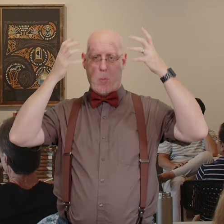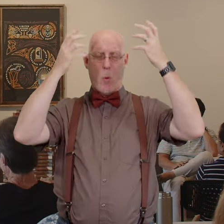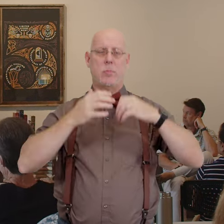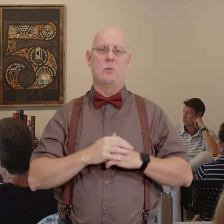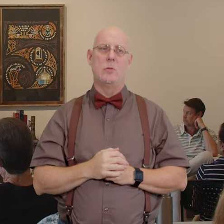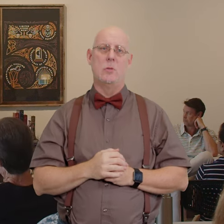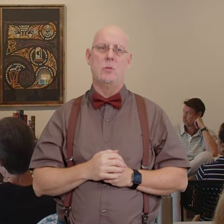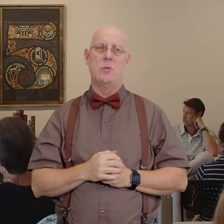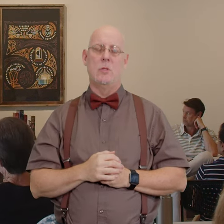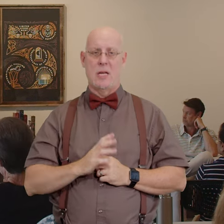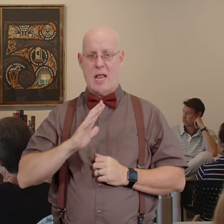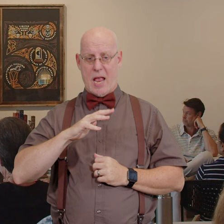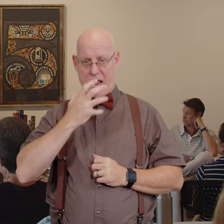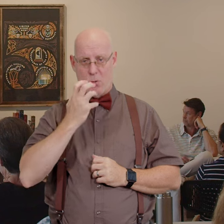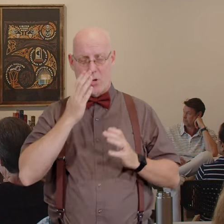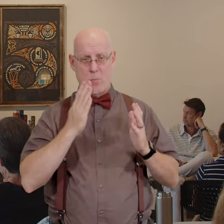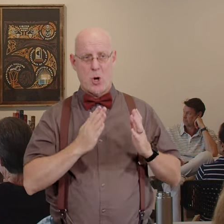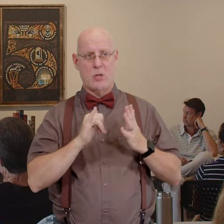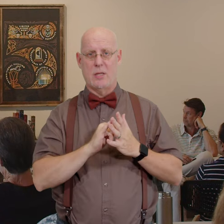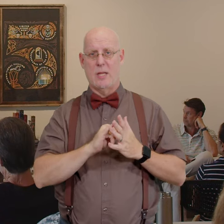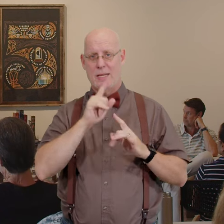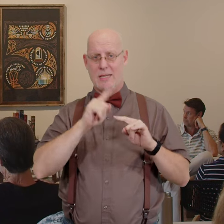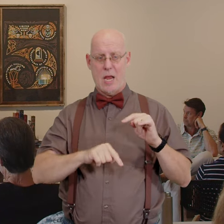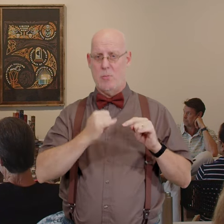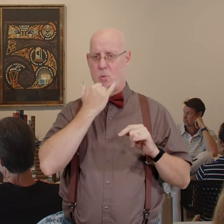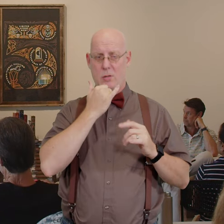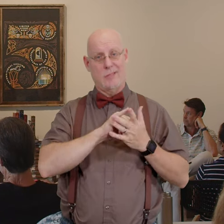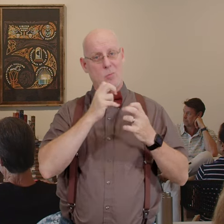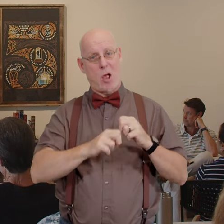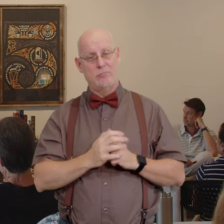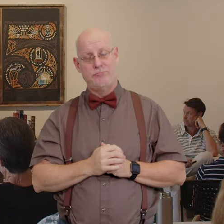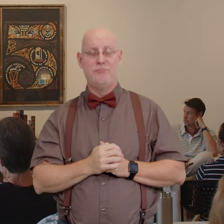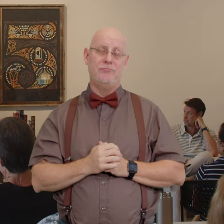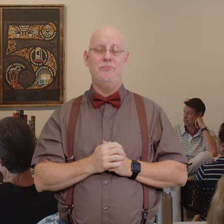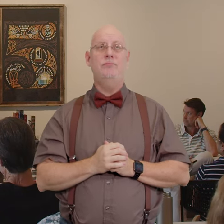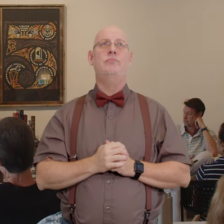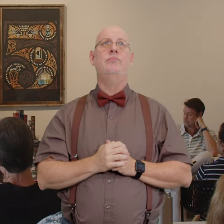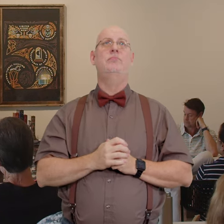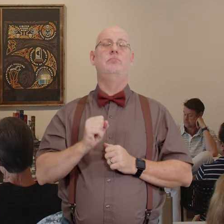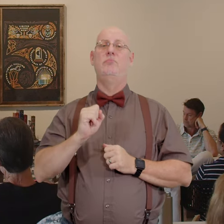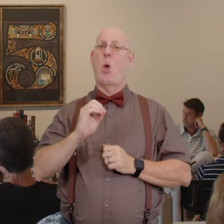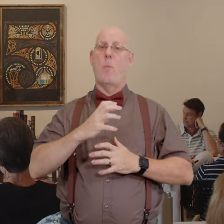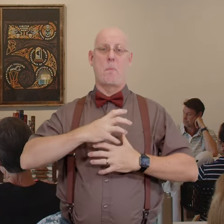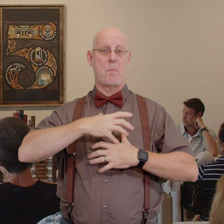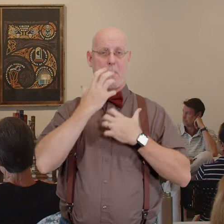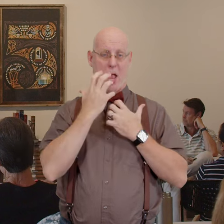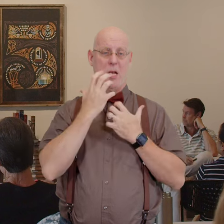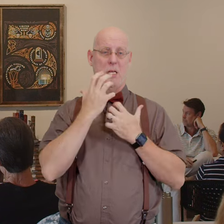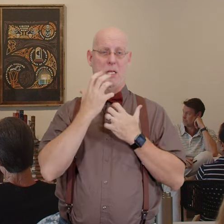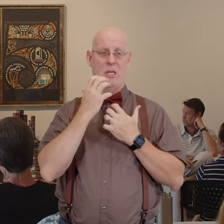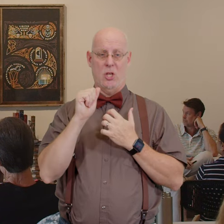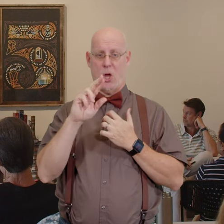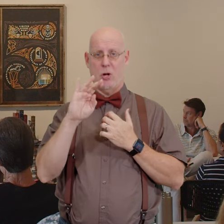Pope. Now, when you get ticked off at somebody who is infallible, that's a problem. But so ticked off, in fact, that